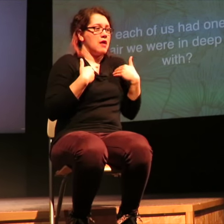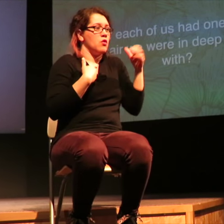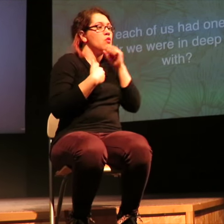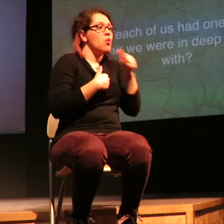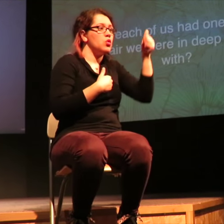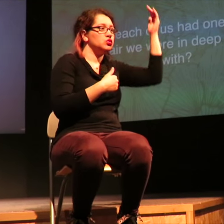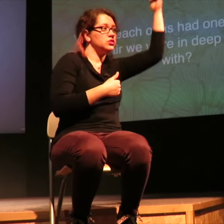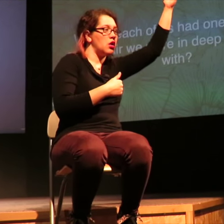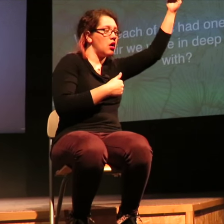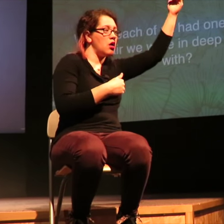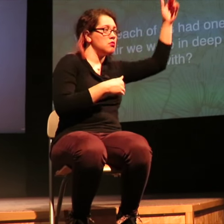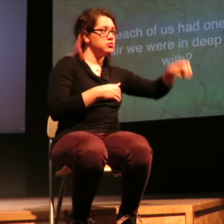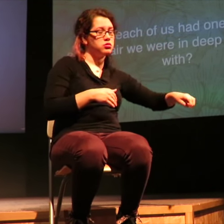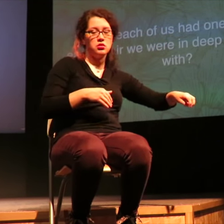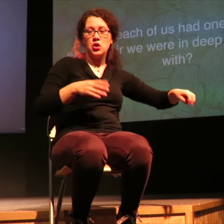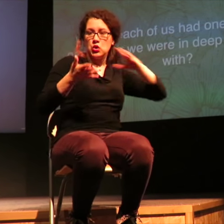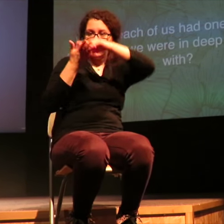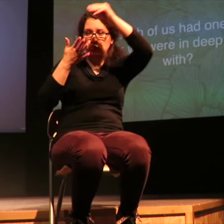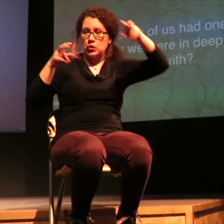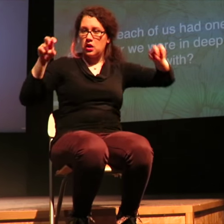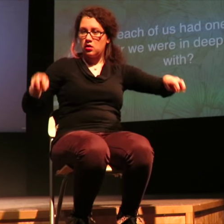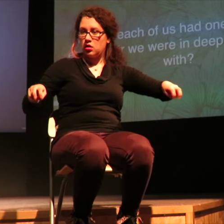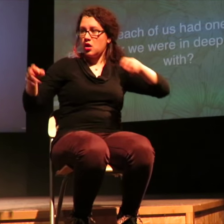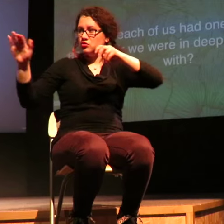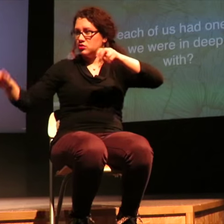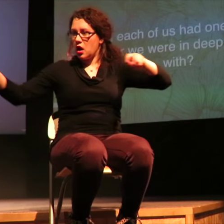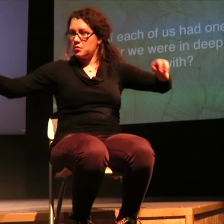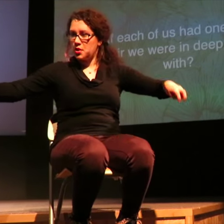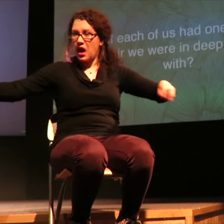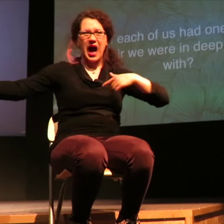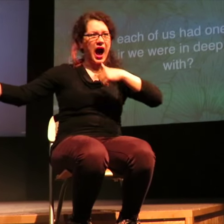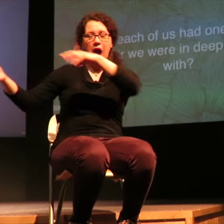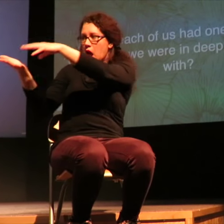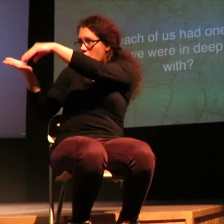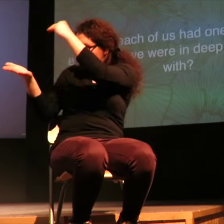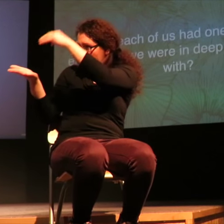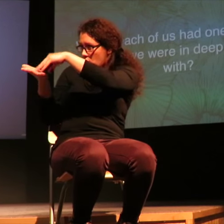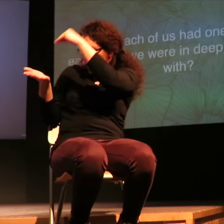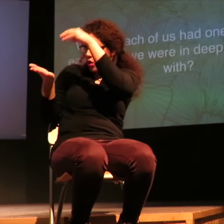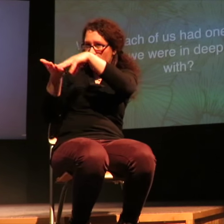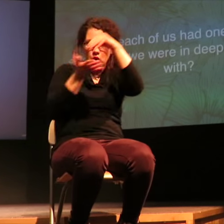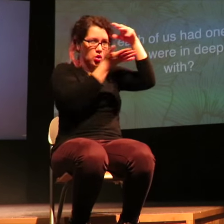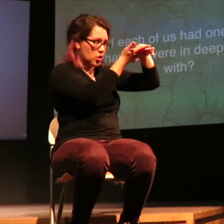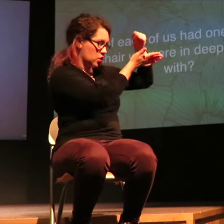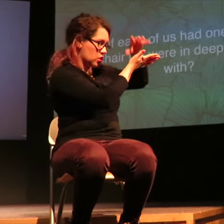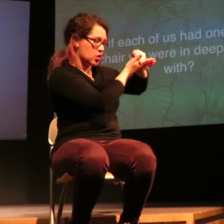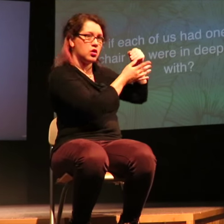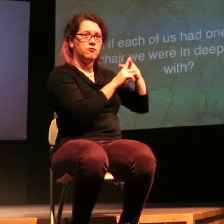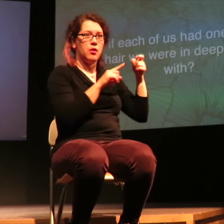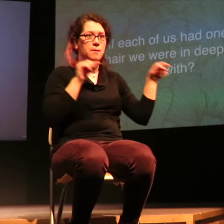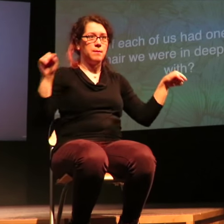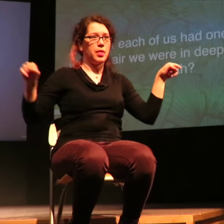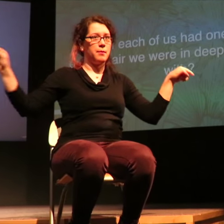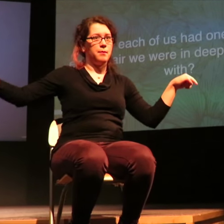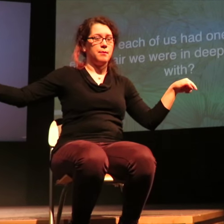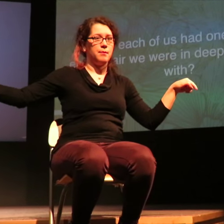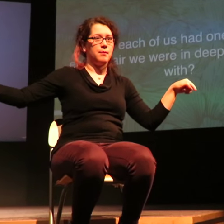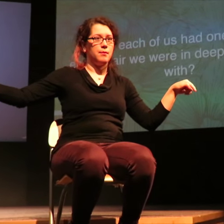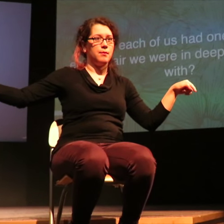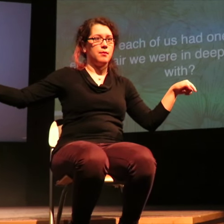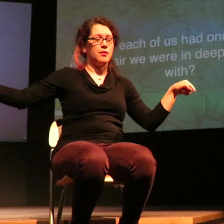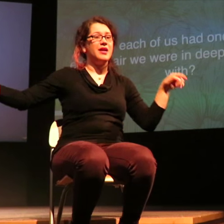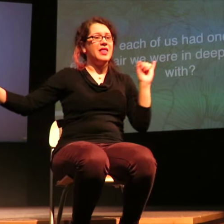or a child that I learned what it means to follow Jesus from? Because part of the way I've defined intergenerational ministry is that intergenerational ministry